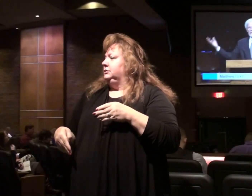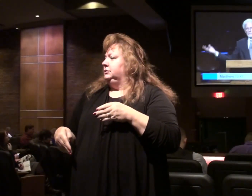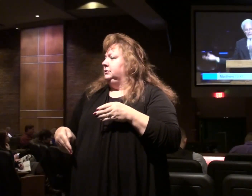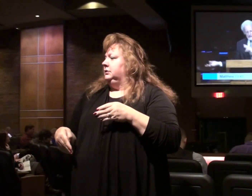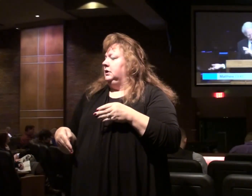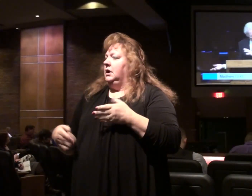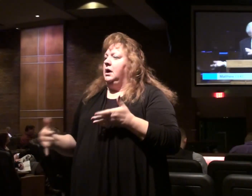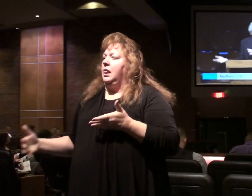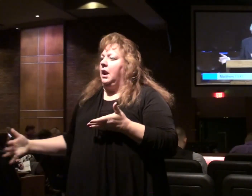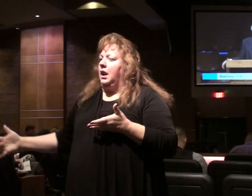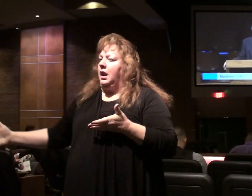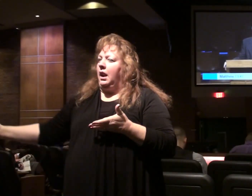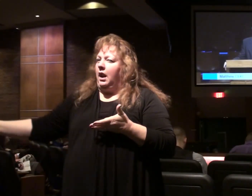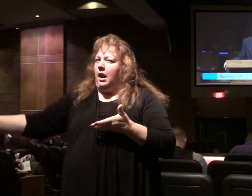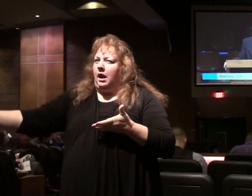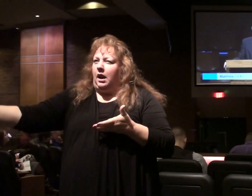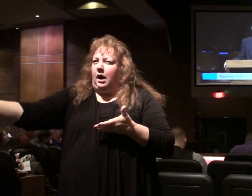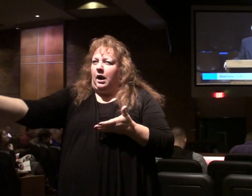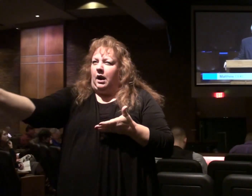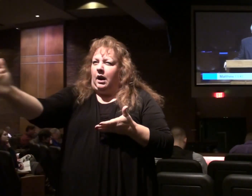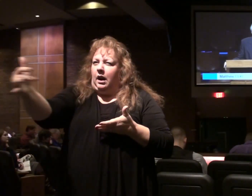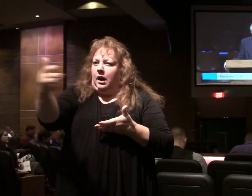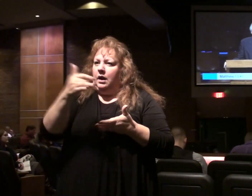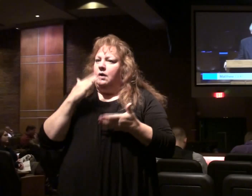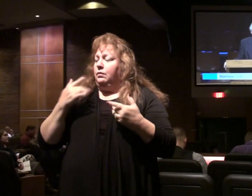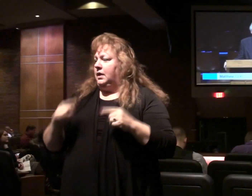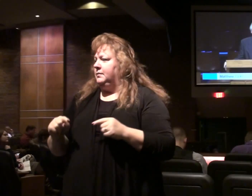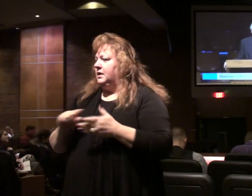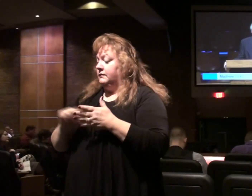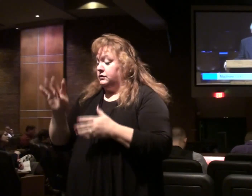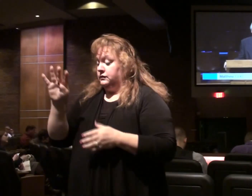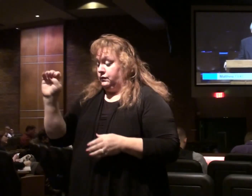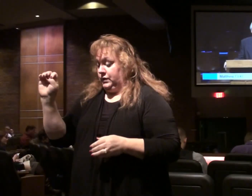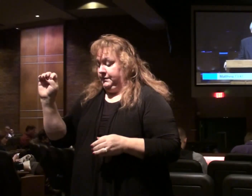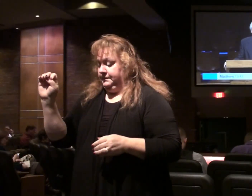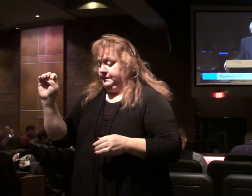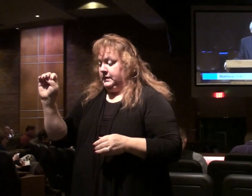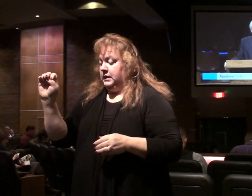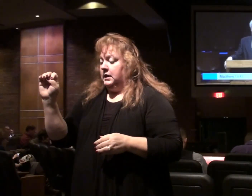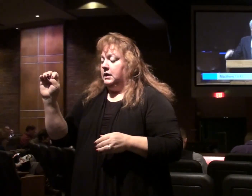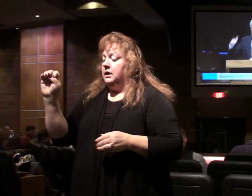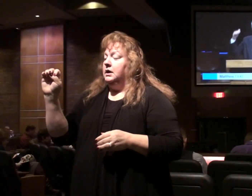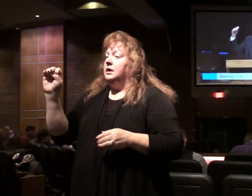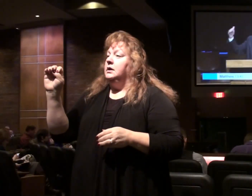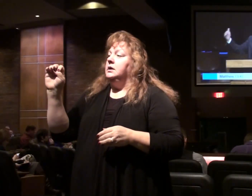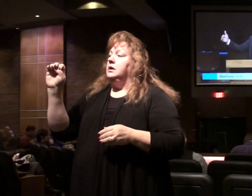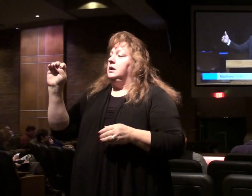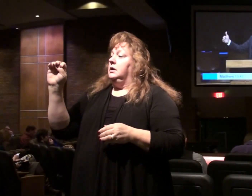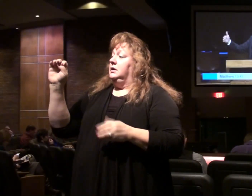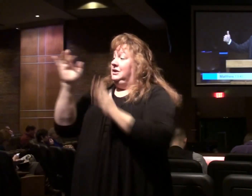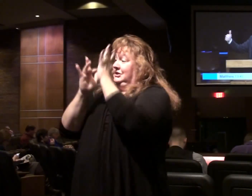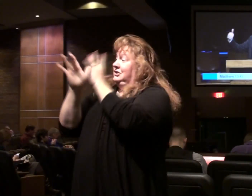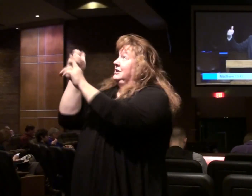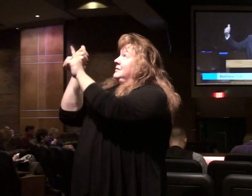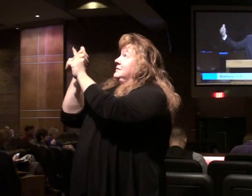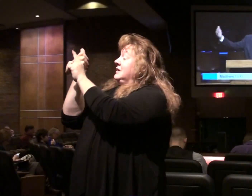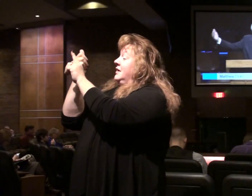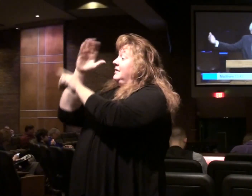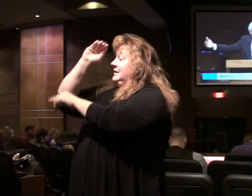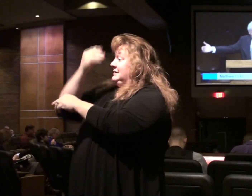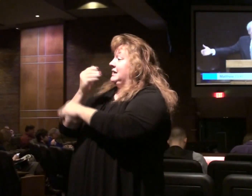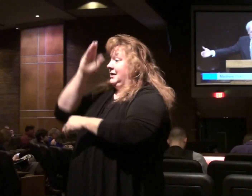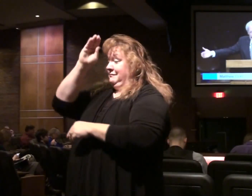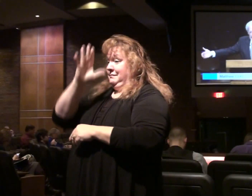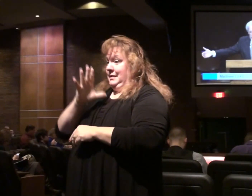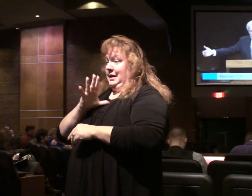be a reaping at the end of the age. Verse 39, verse 40. And so the Son of Man, verse 41, will